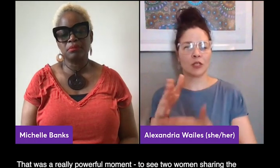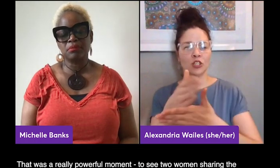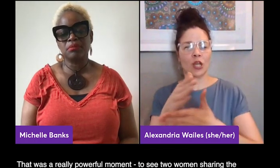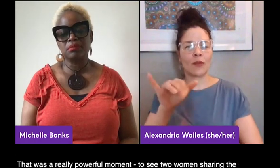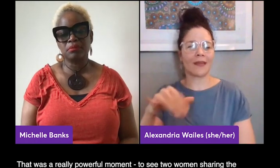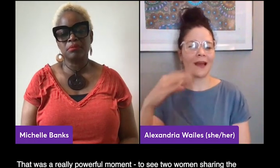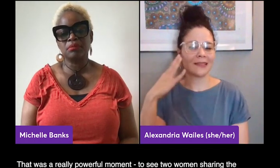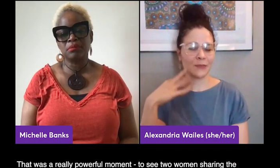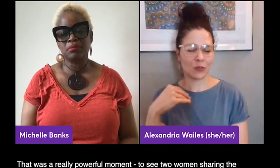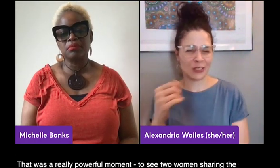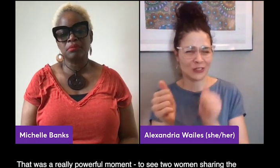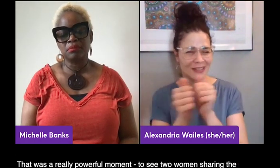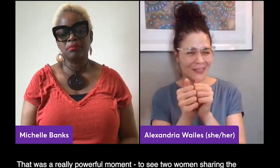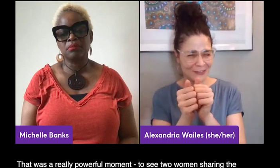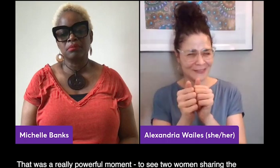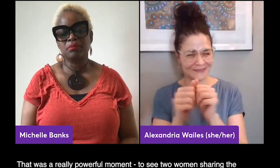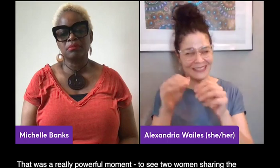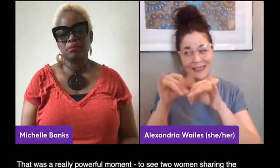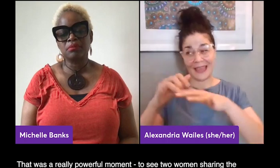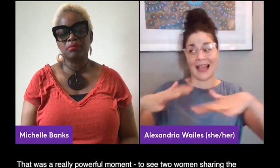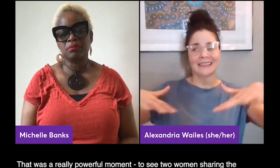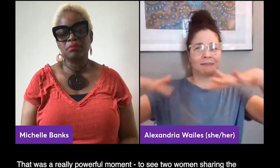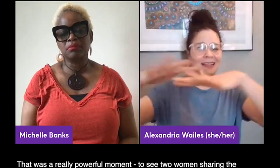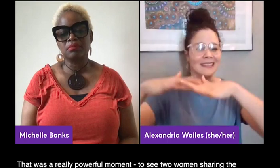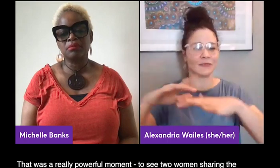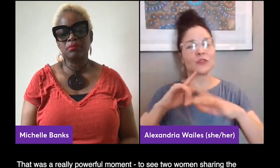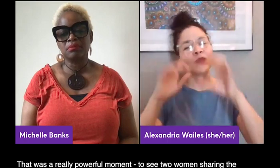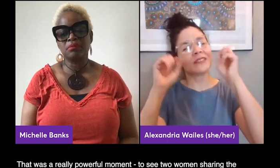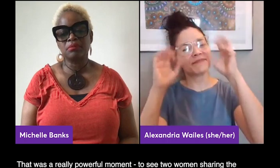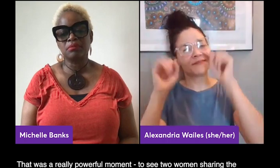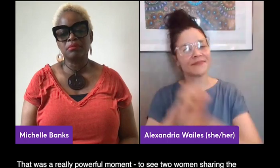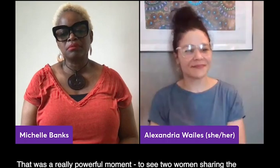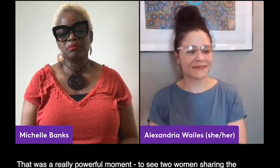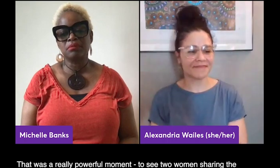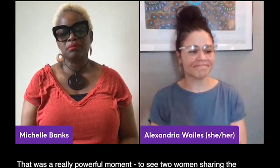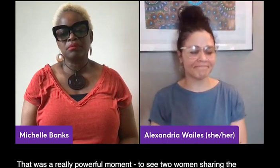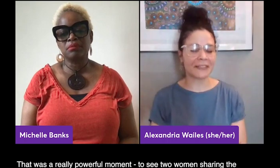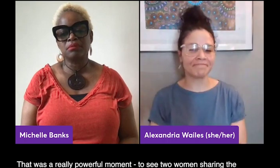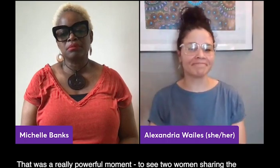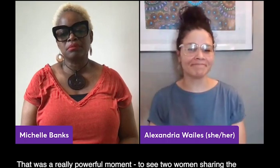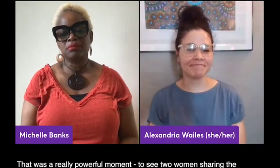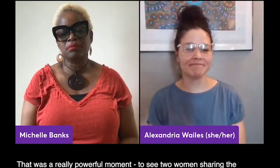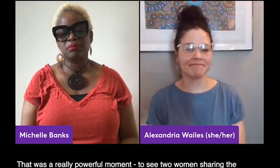To see two women sharing the experience together in that space. Astonishing.